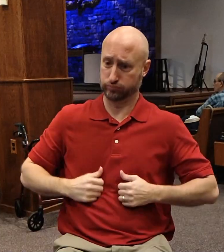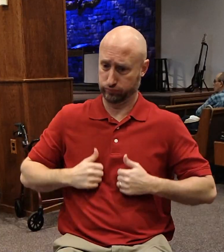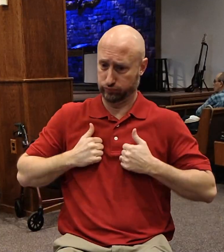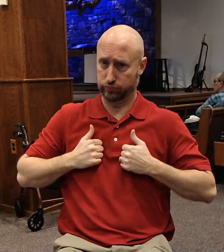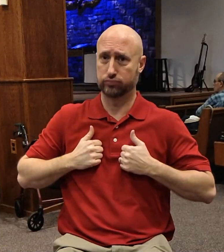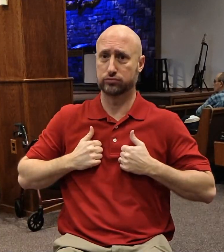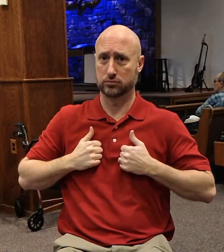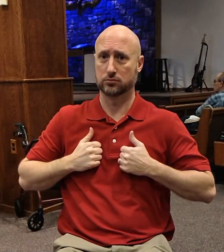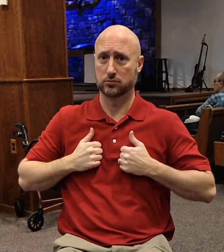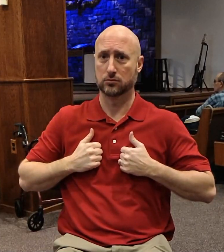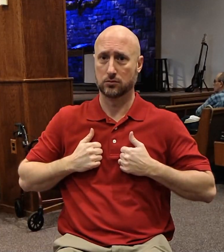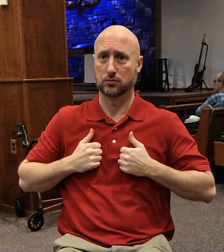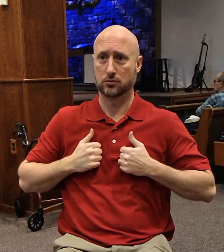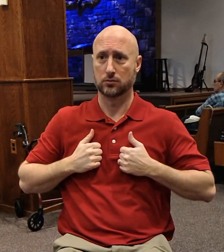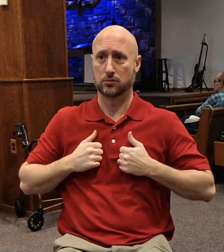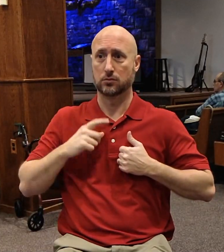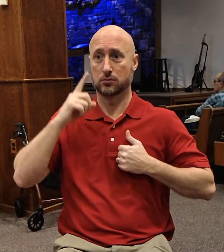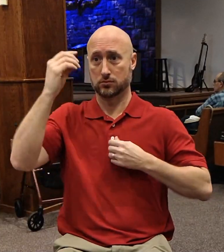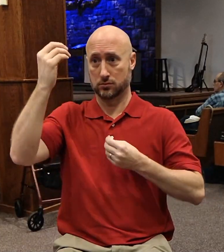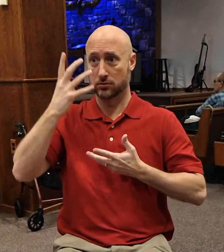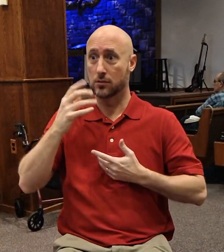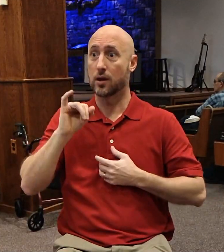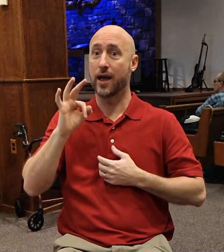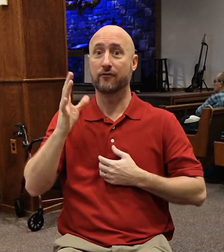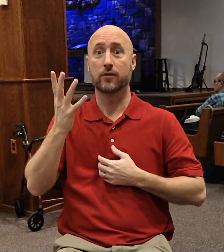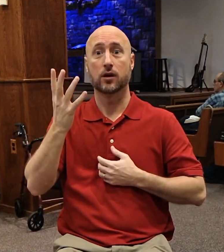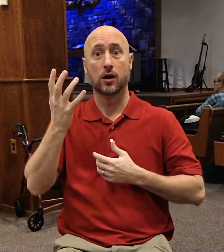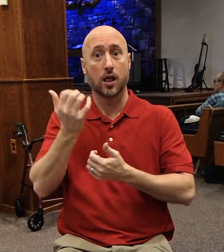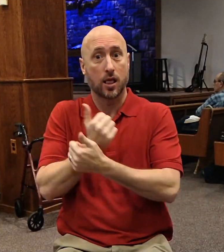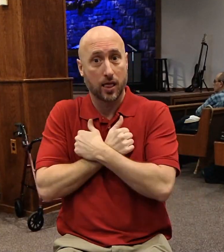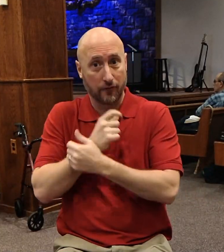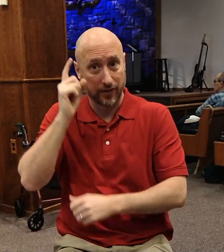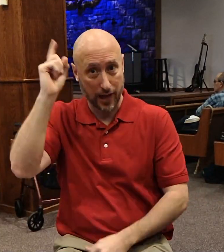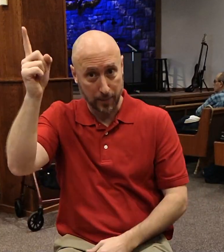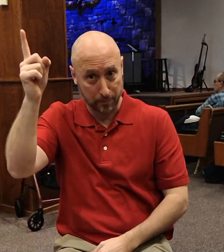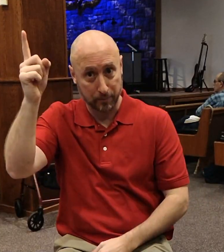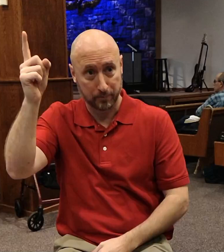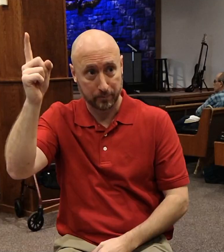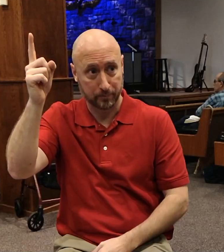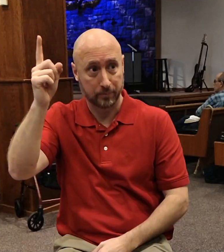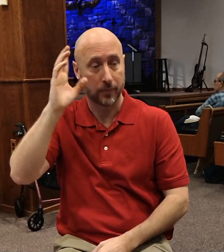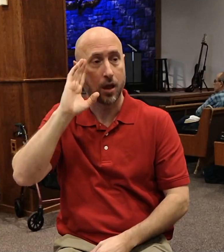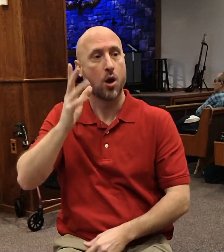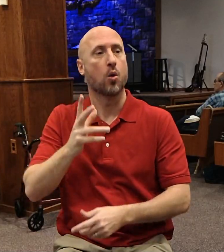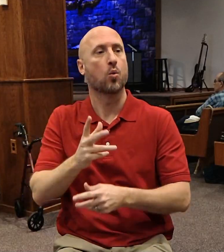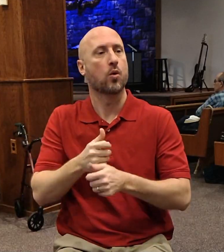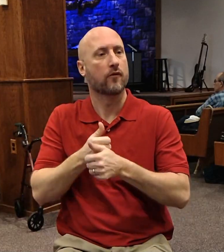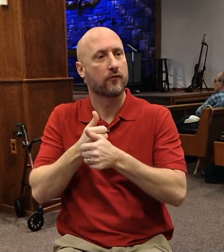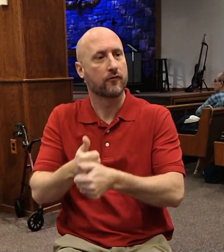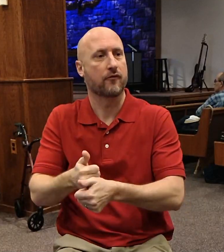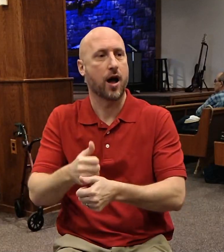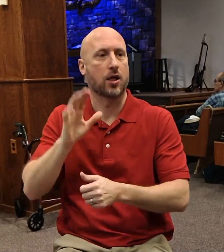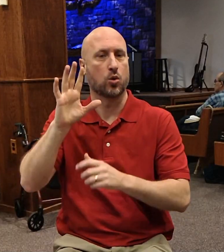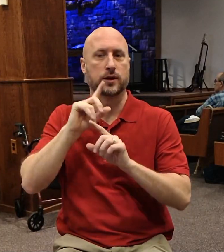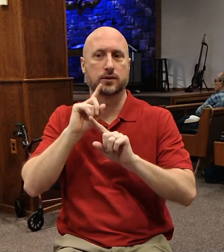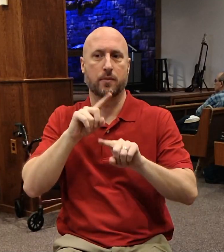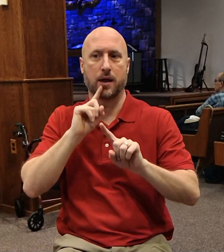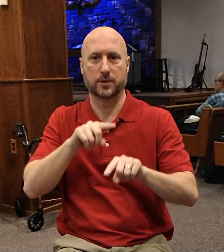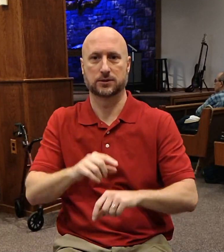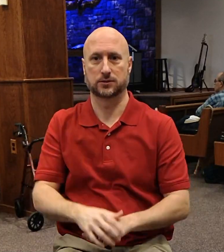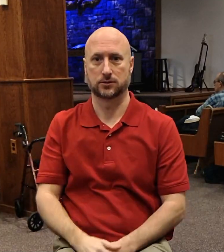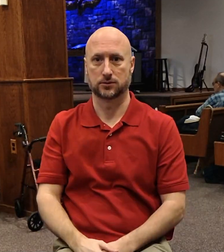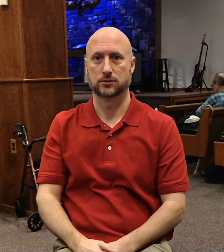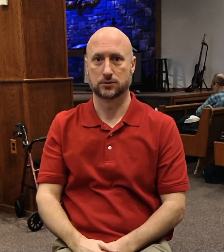and who's told us that if we love him we will keep his commandments